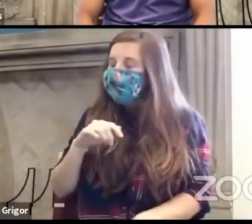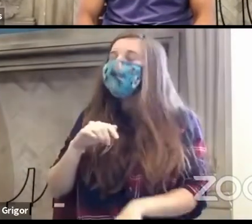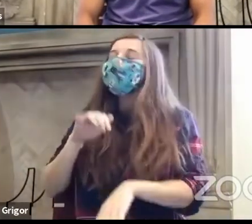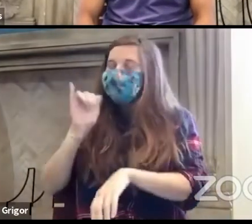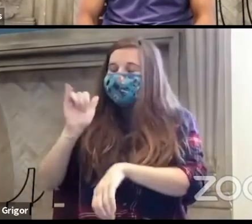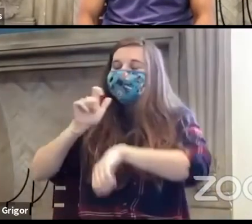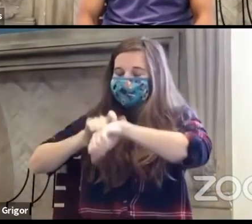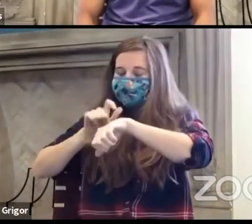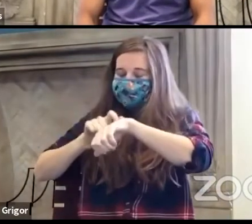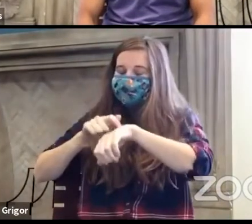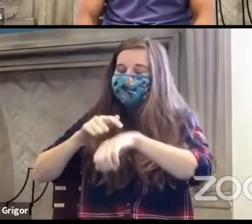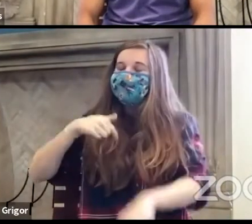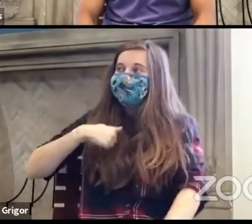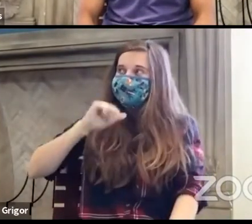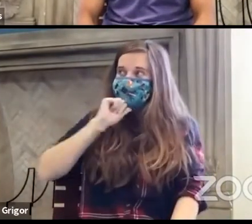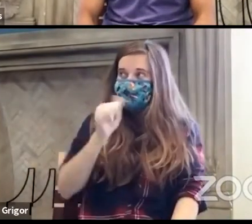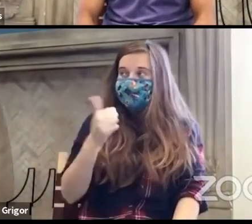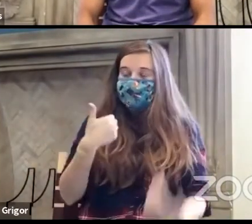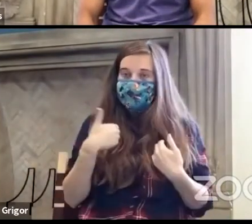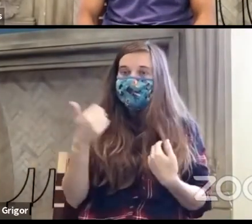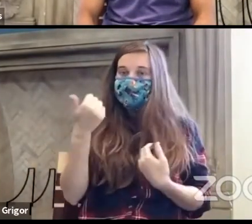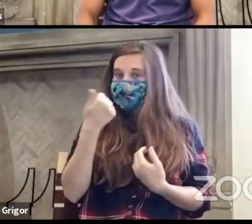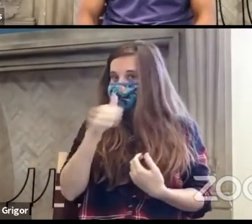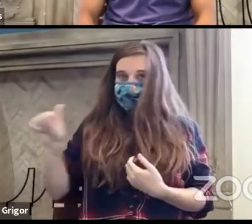At that time, I didn't have many friends.